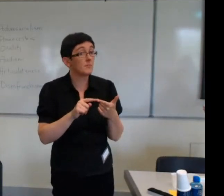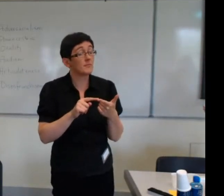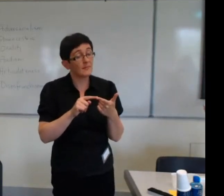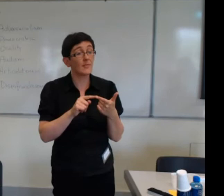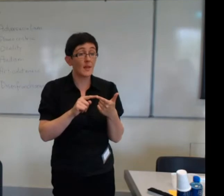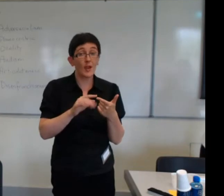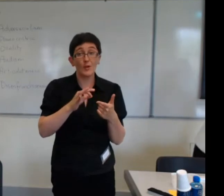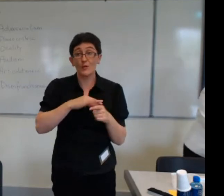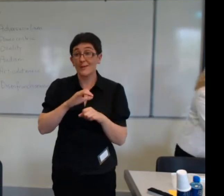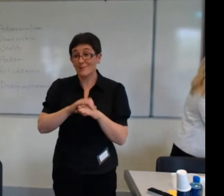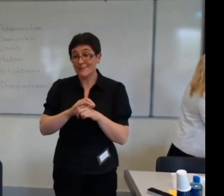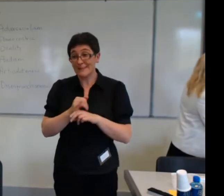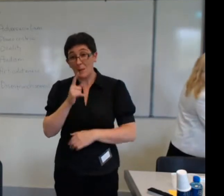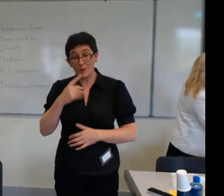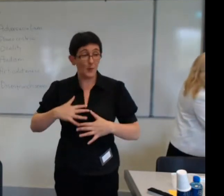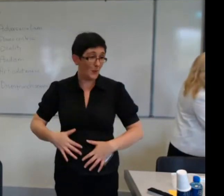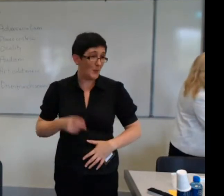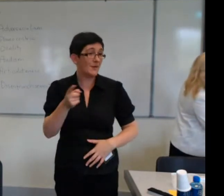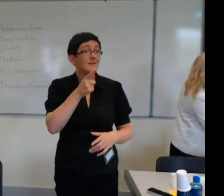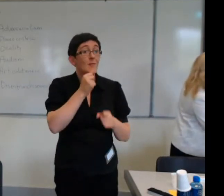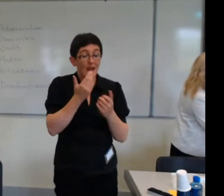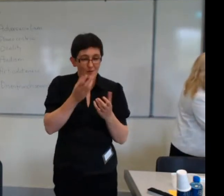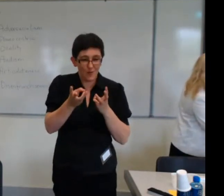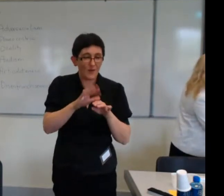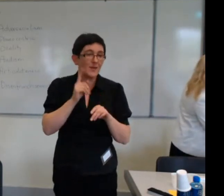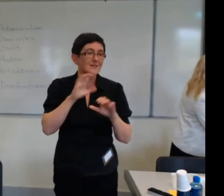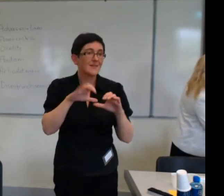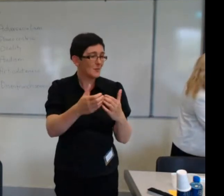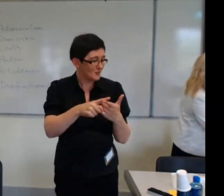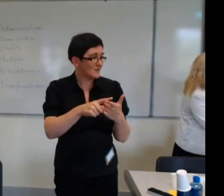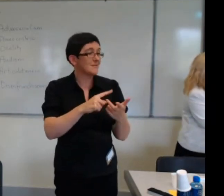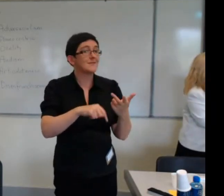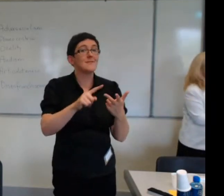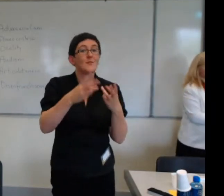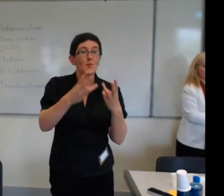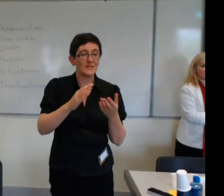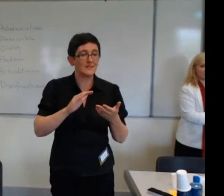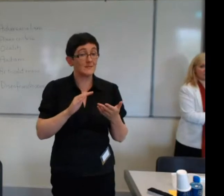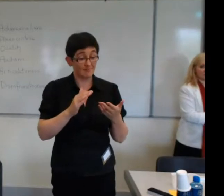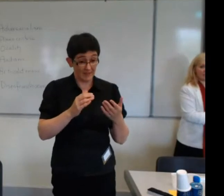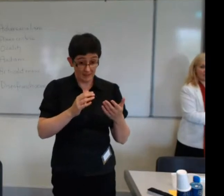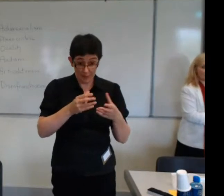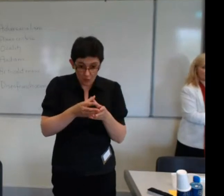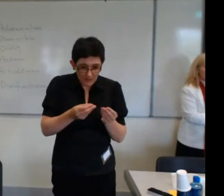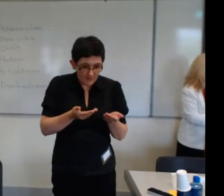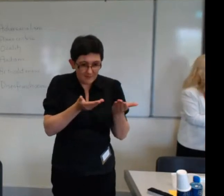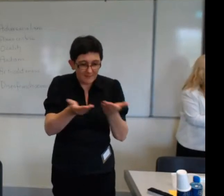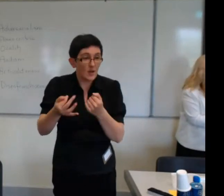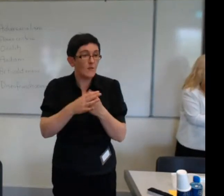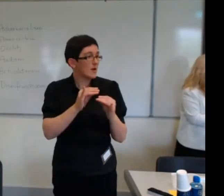friends in blue, around working with deaf communities. We want to also provide resources for sign language interpreters, and we